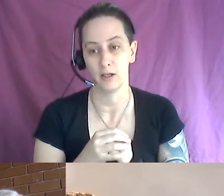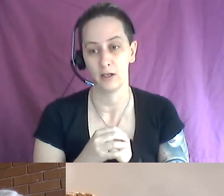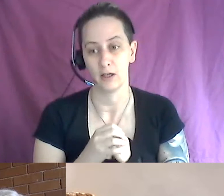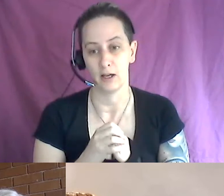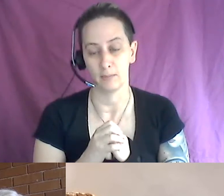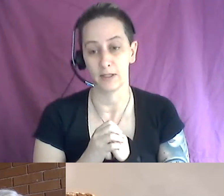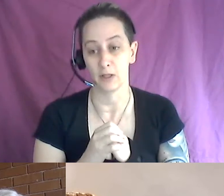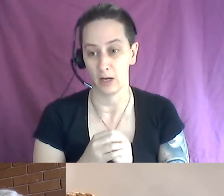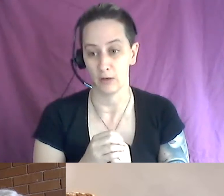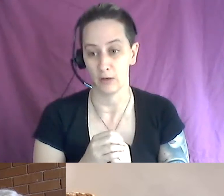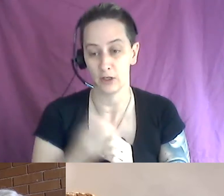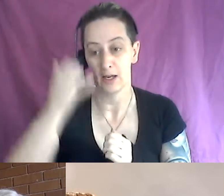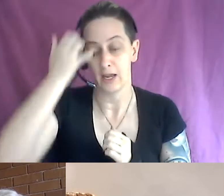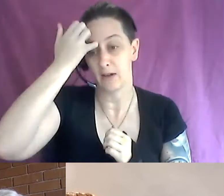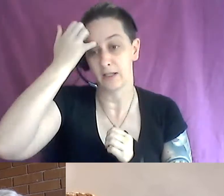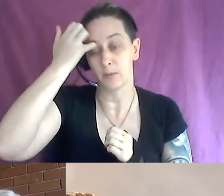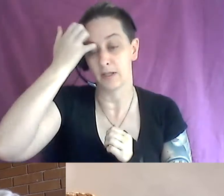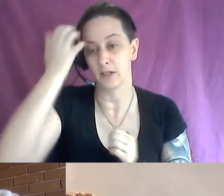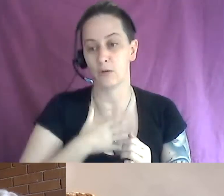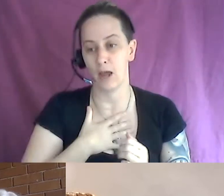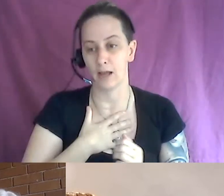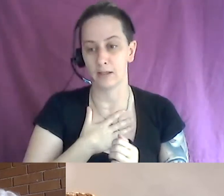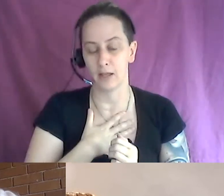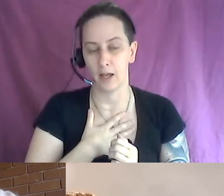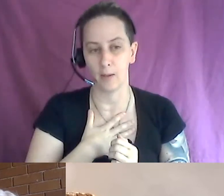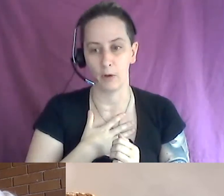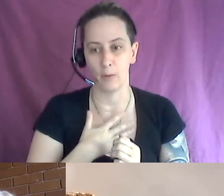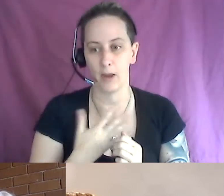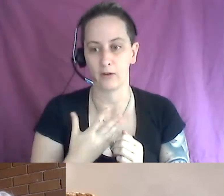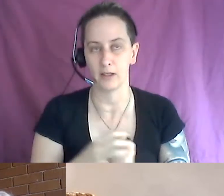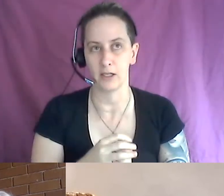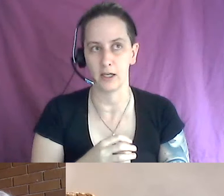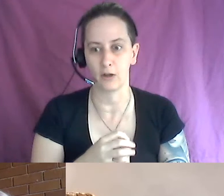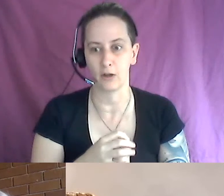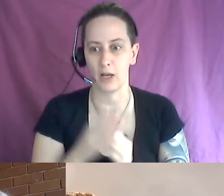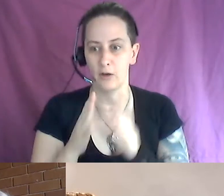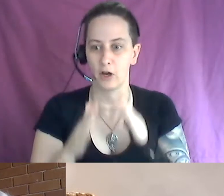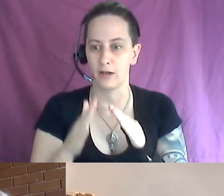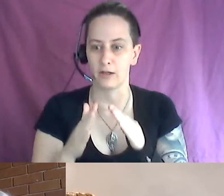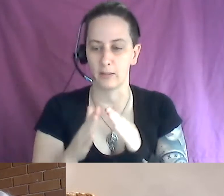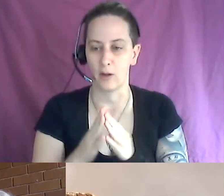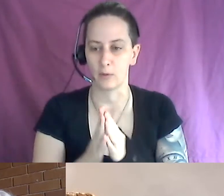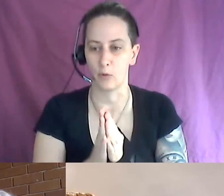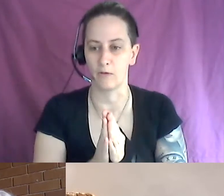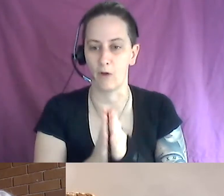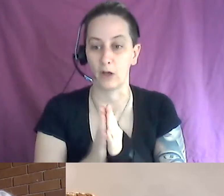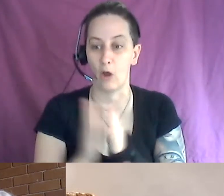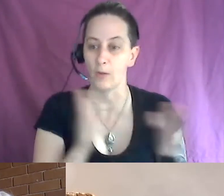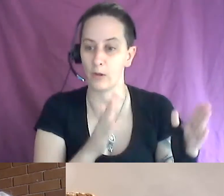using sign language. Even as a presenter who has a background in sign language, I kind of sometimes walk a fine line